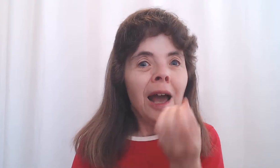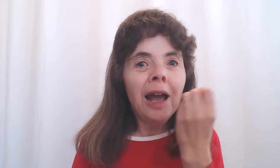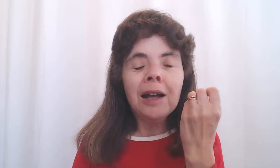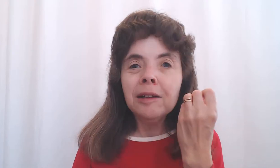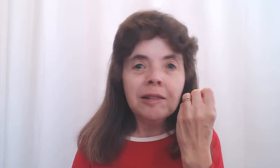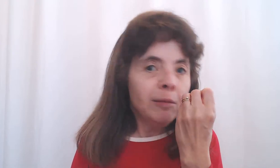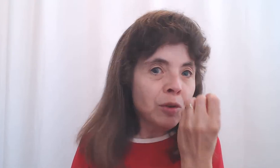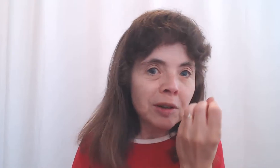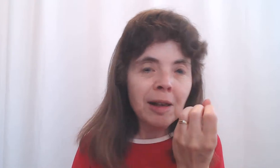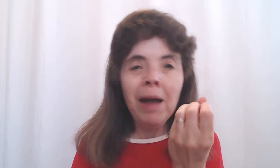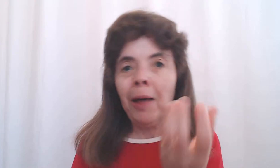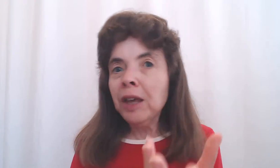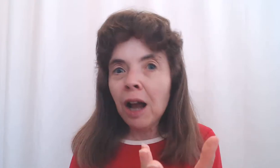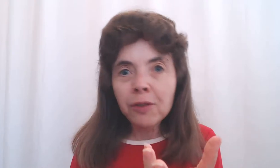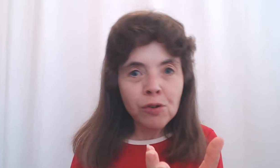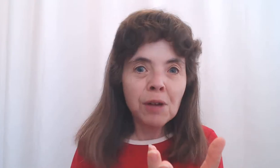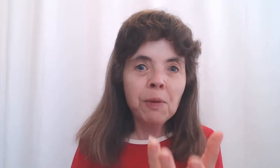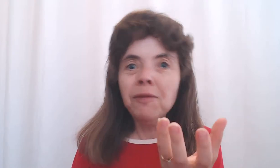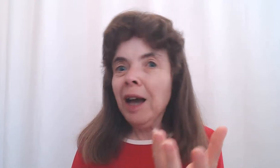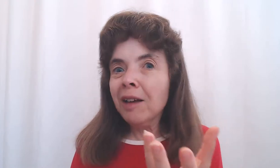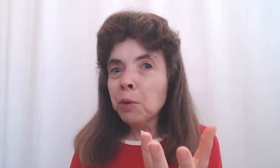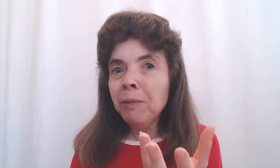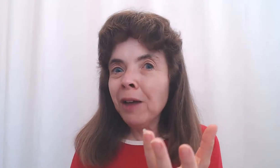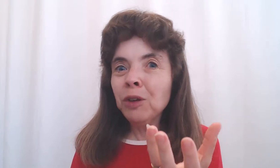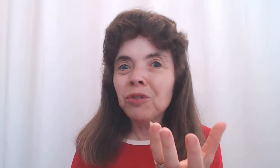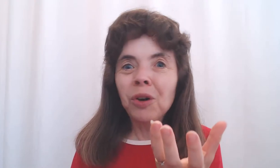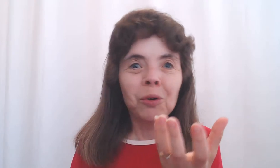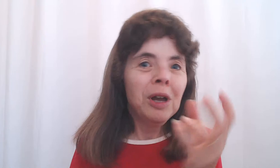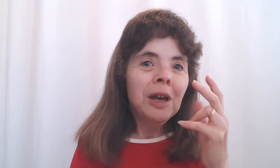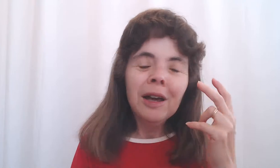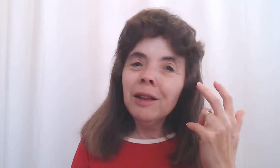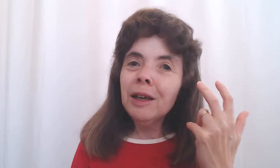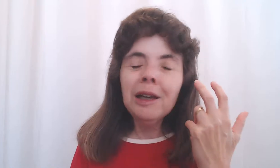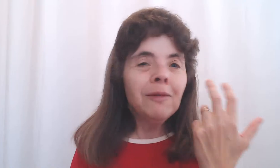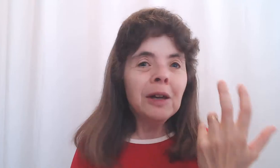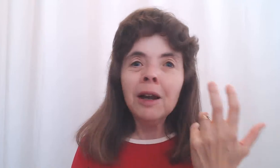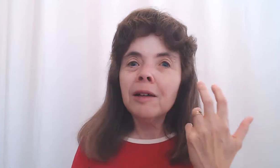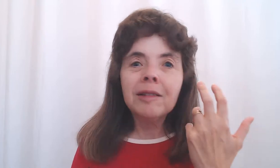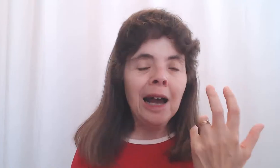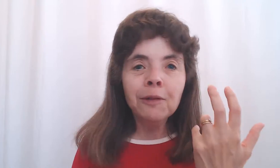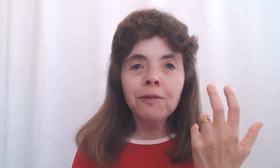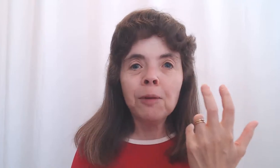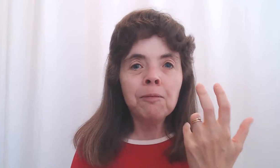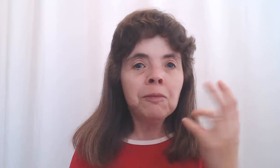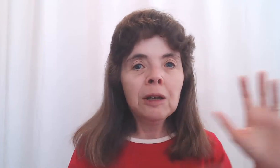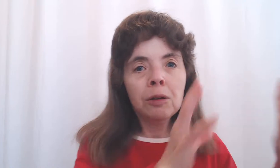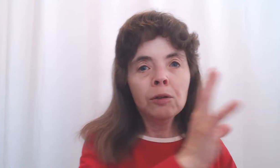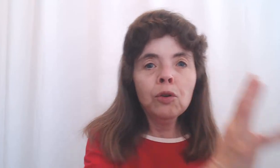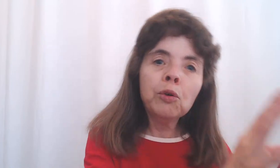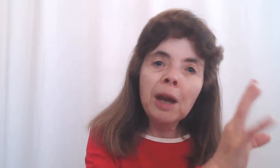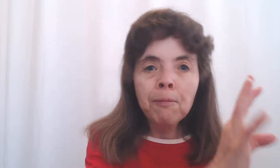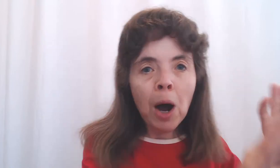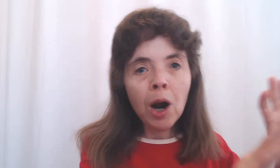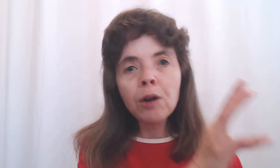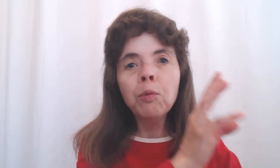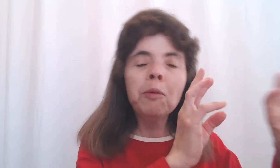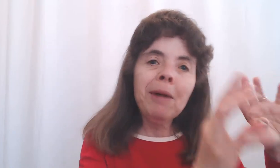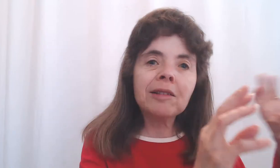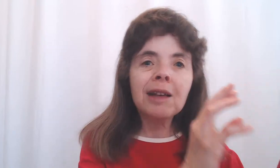and seems to accept Matthew and authorship of the Gospel of Matthew. So even aside from Luke and Mark, where we might say,